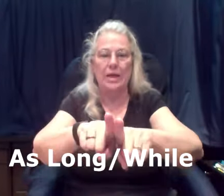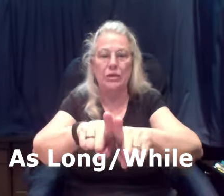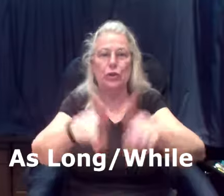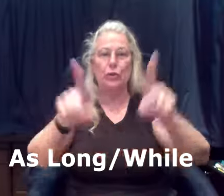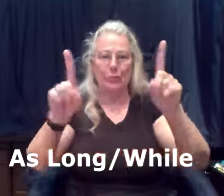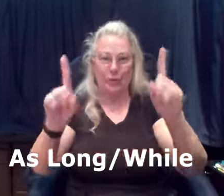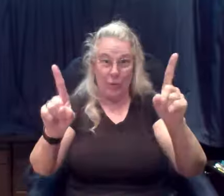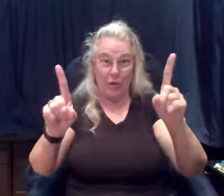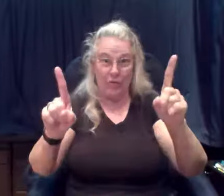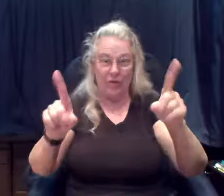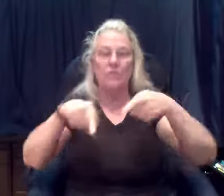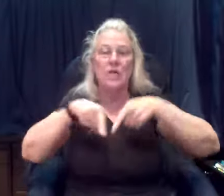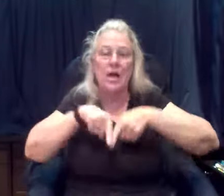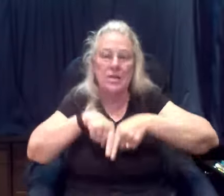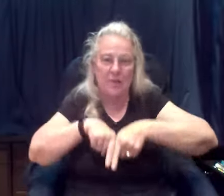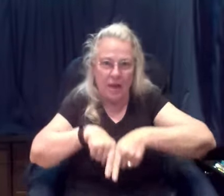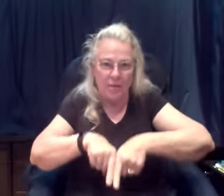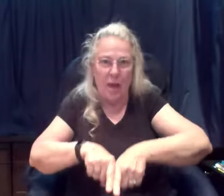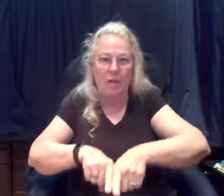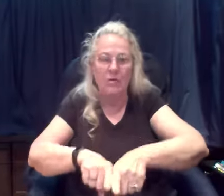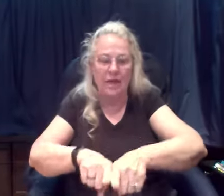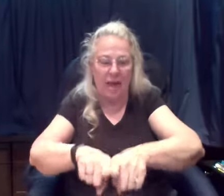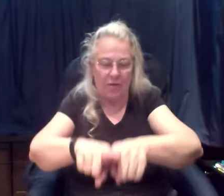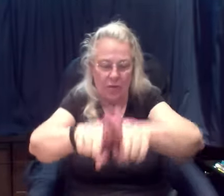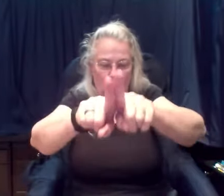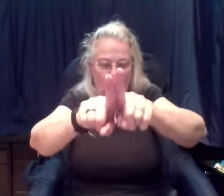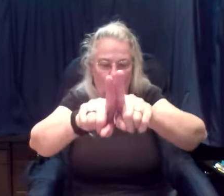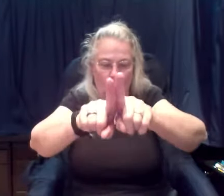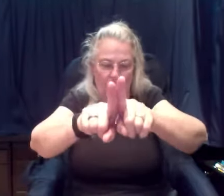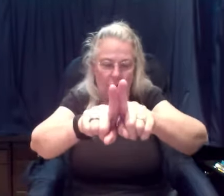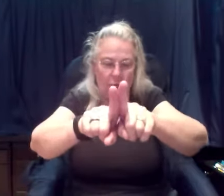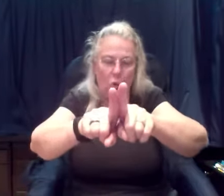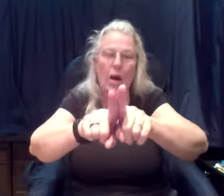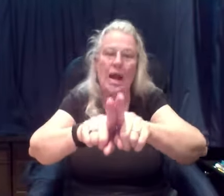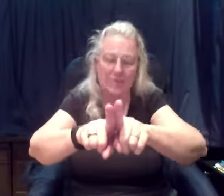too. Pointer fingers. Take them out together. While or as long.